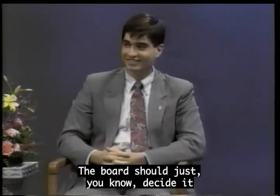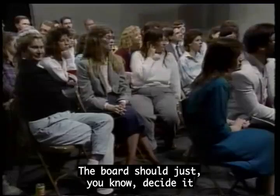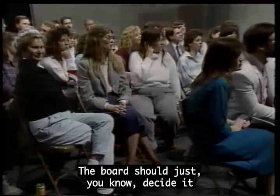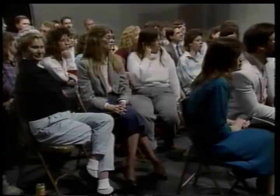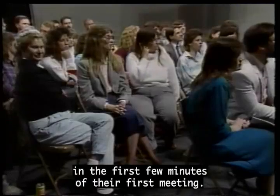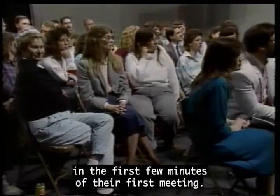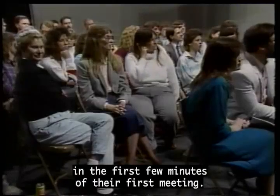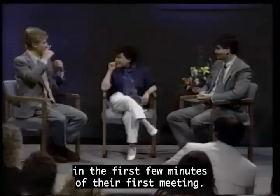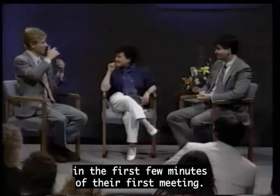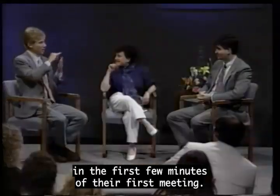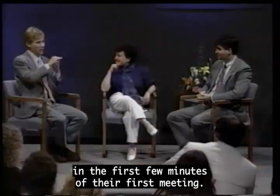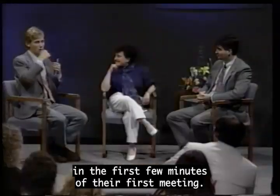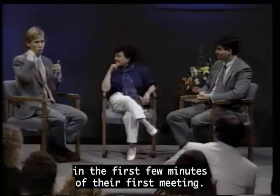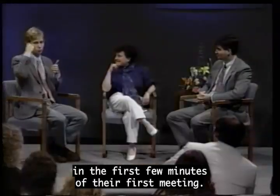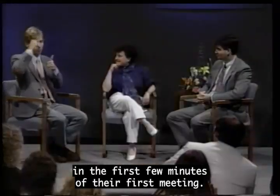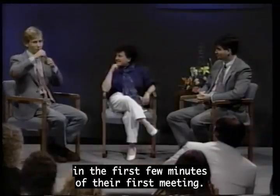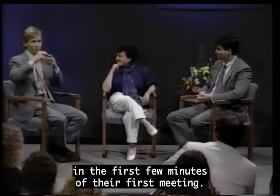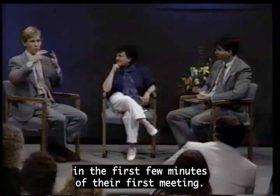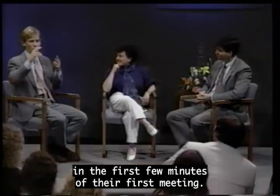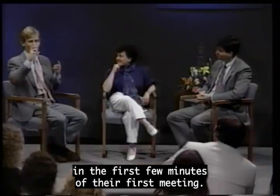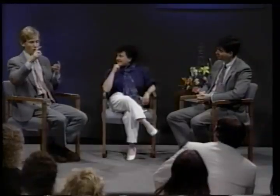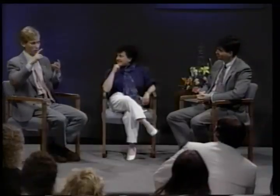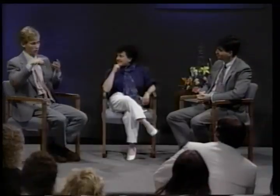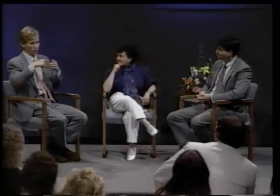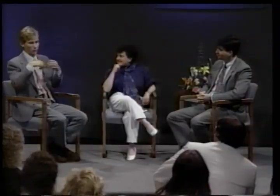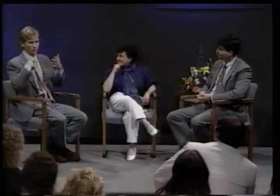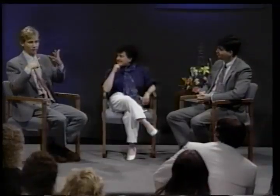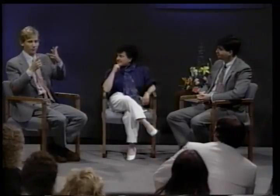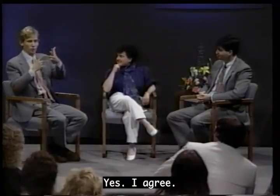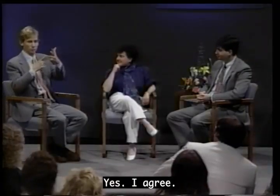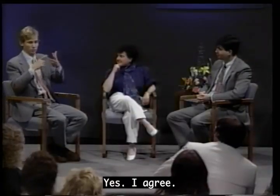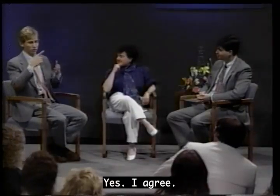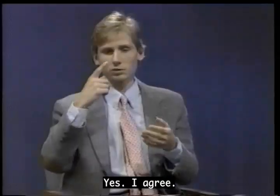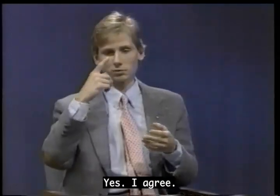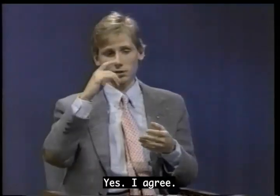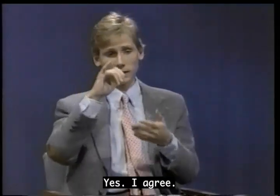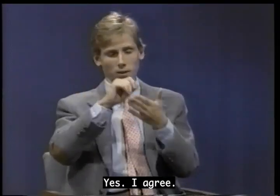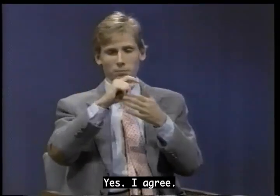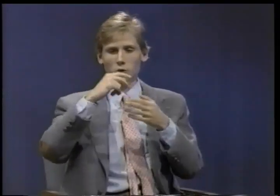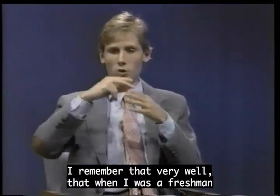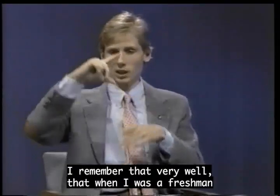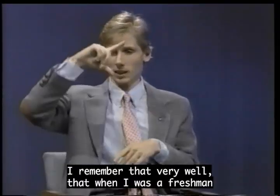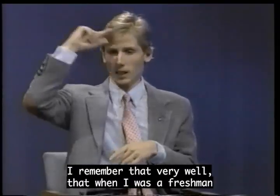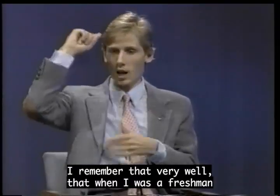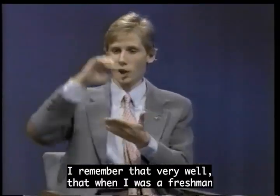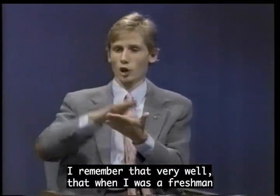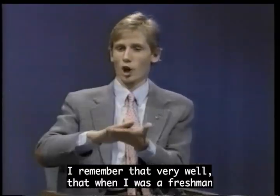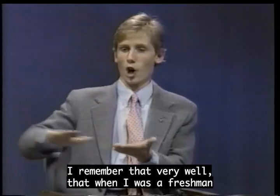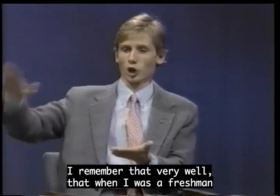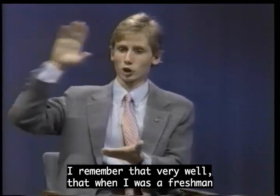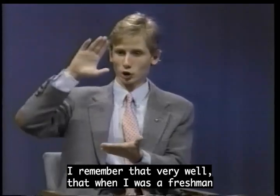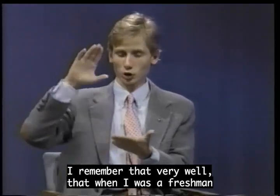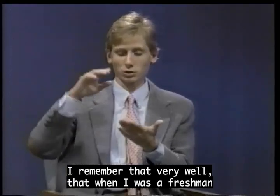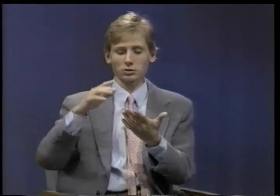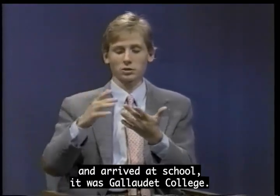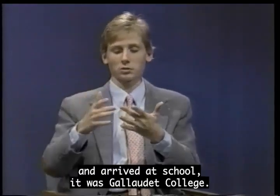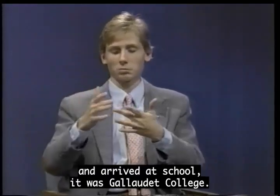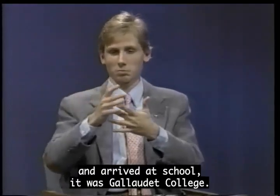first meeting. Yes, I agree. I remember that very well, that when I was a freshman and arrived at school, it was